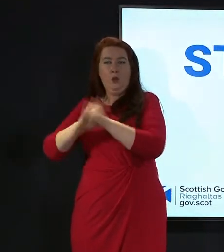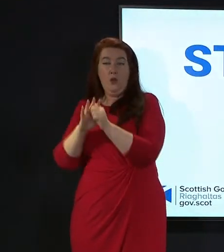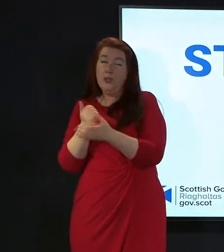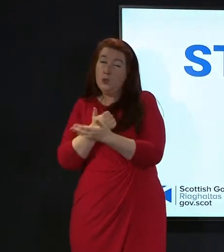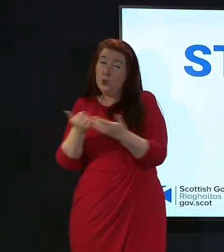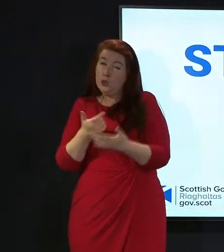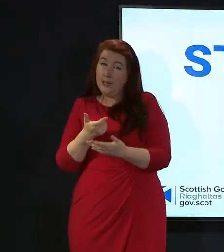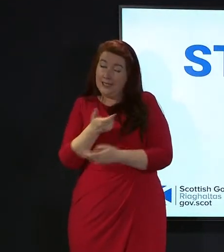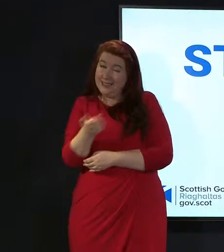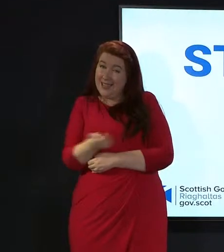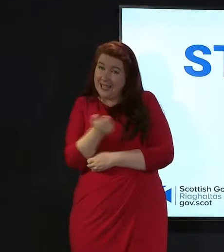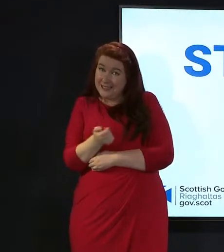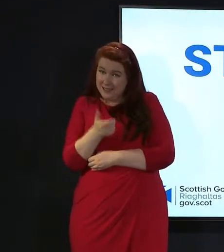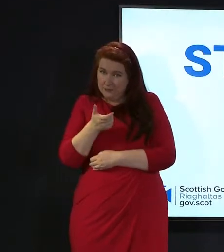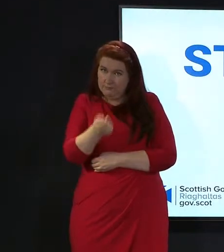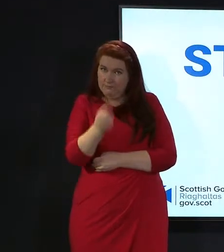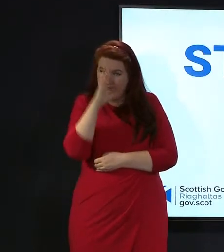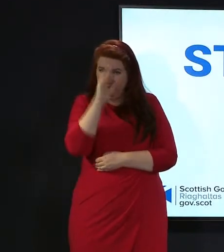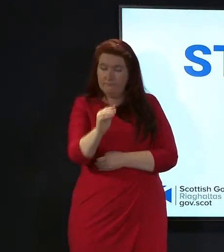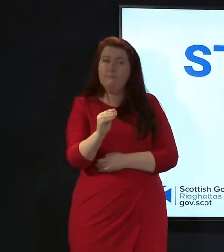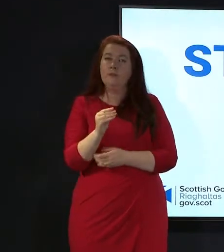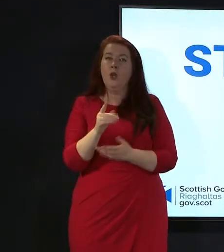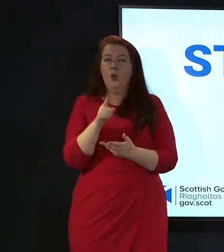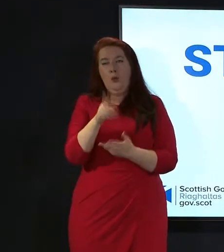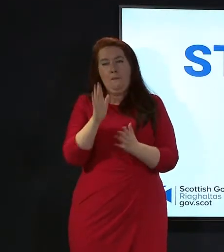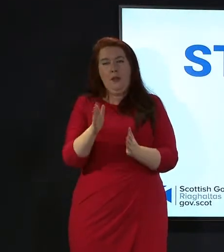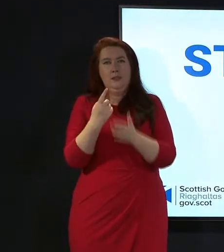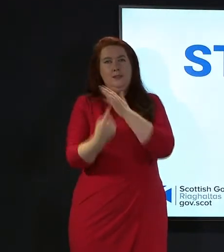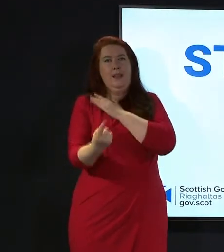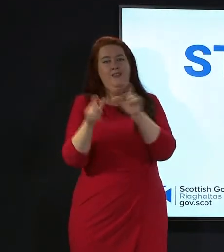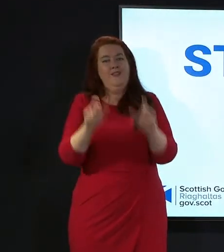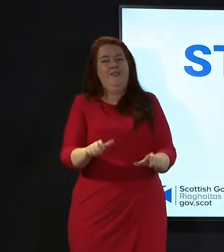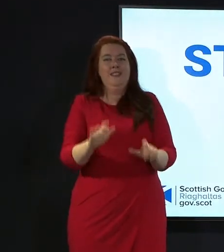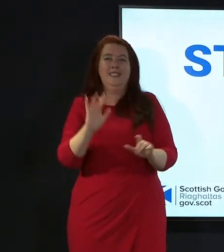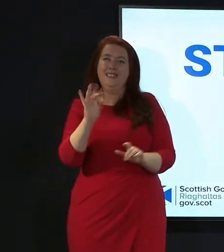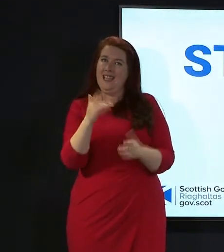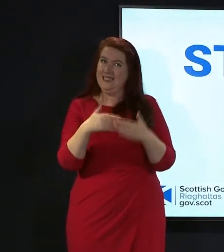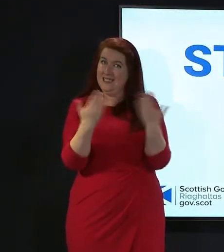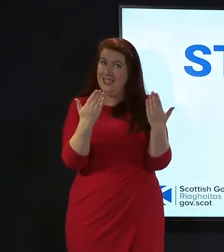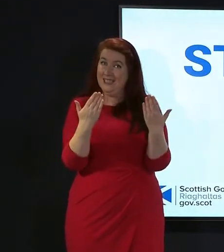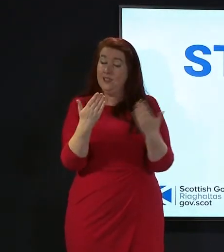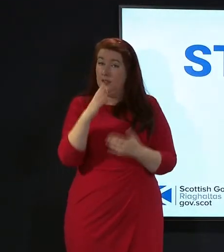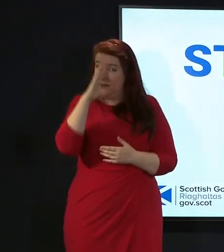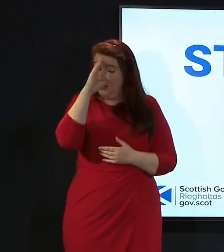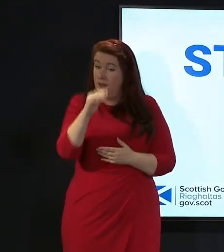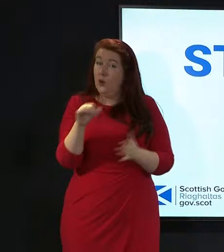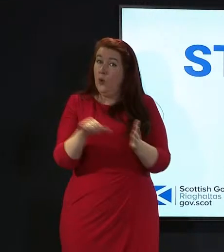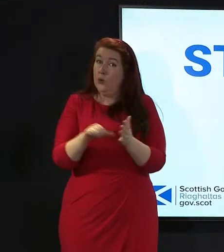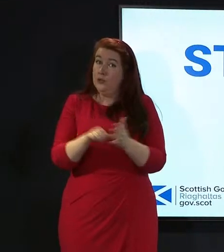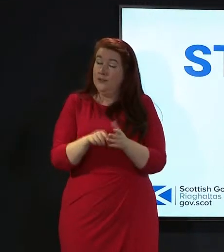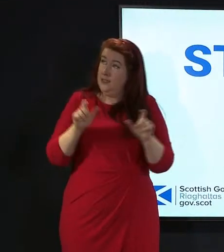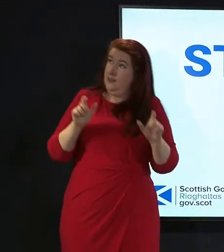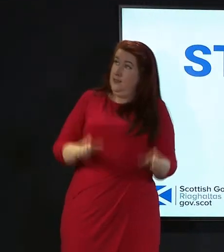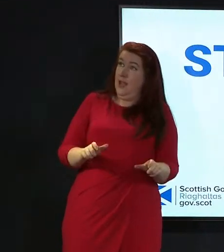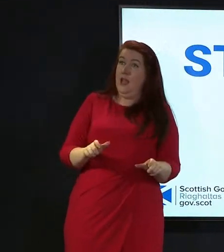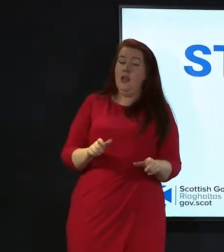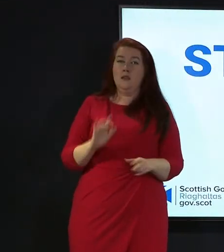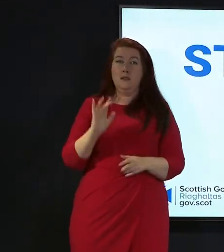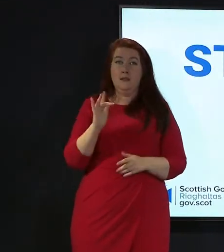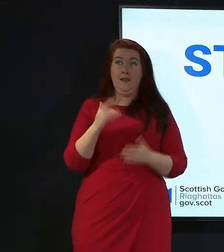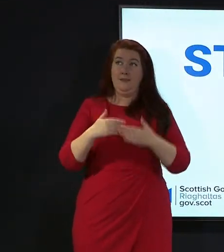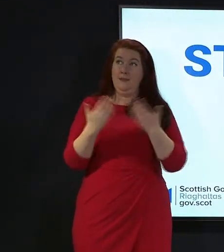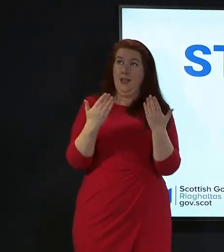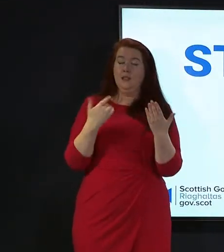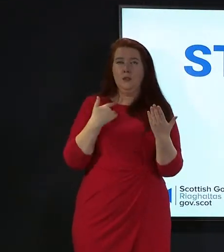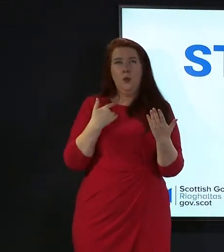message, so that that gets to you as quickly as possible. Self-isolation is really tough. It's probably more frustrating now that